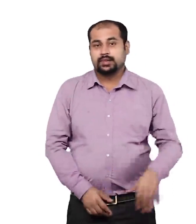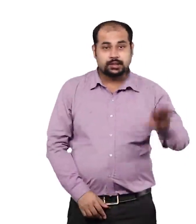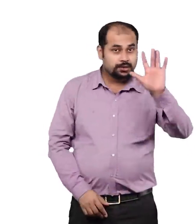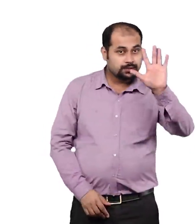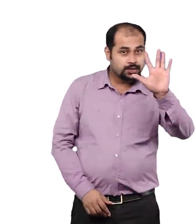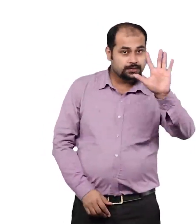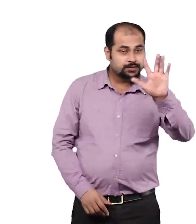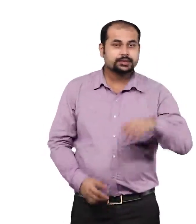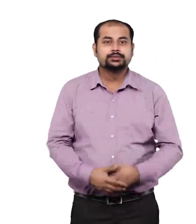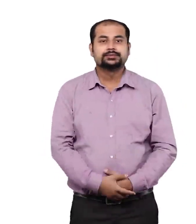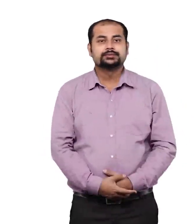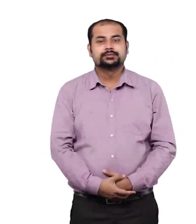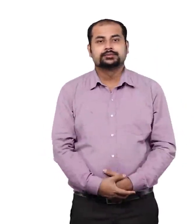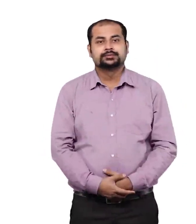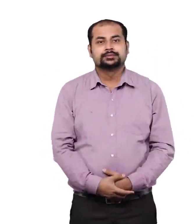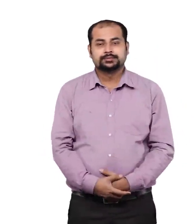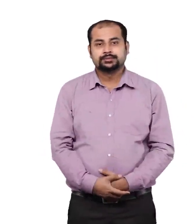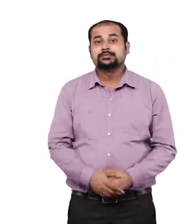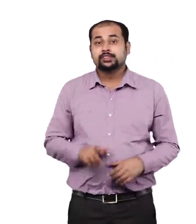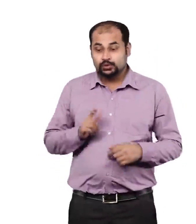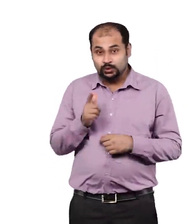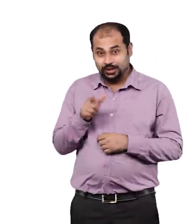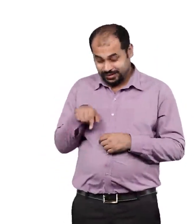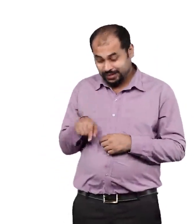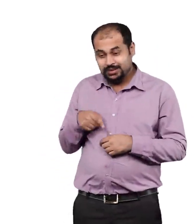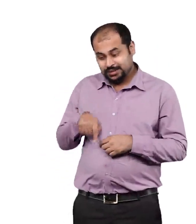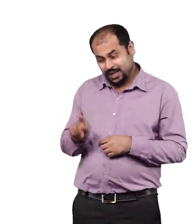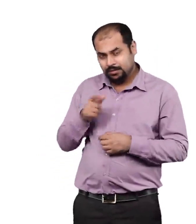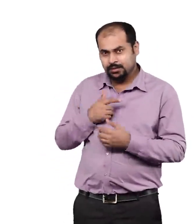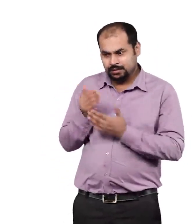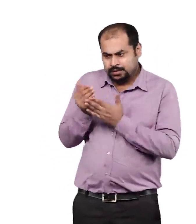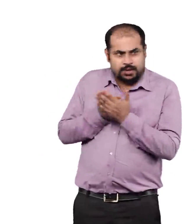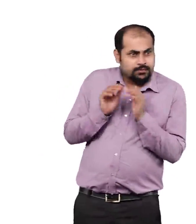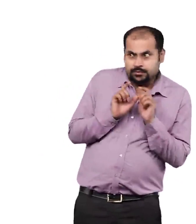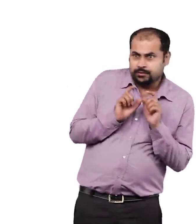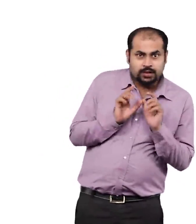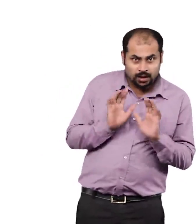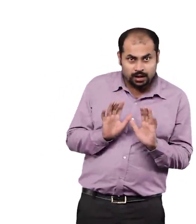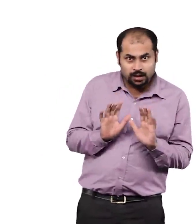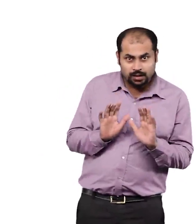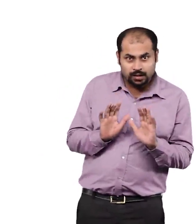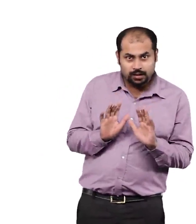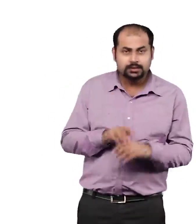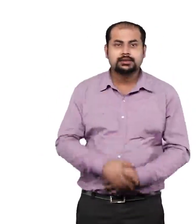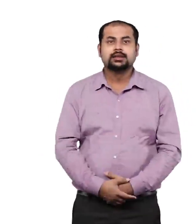Question 5. Can the rat save itself? How?